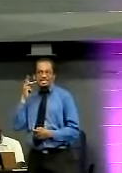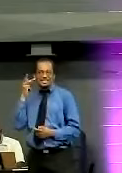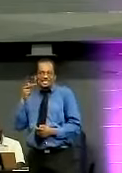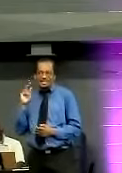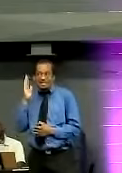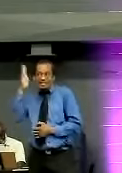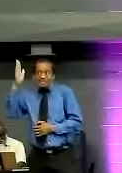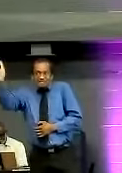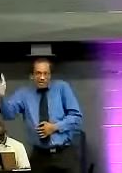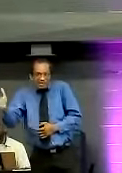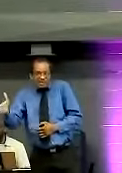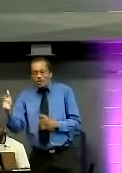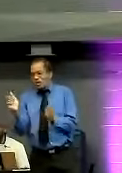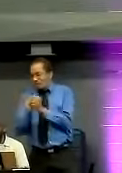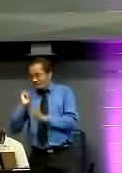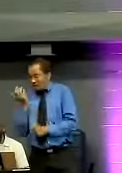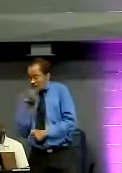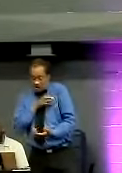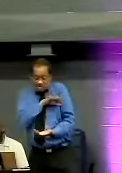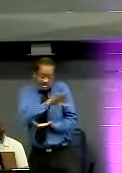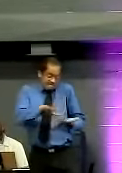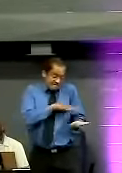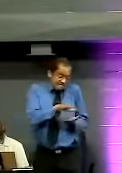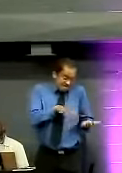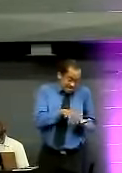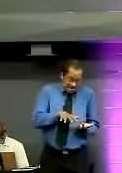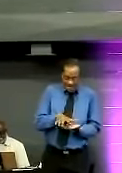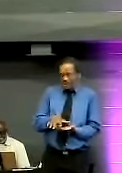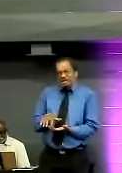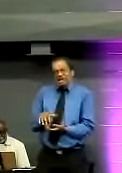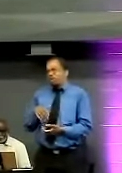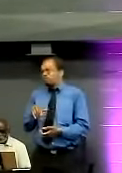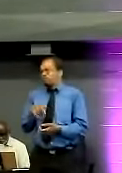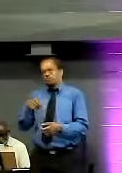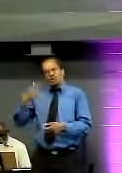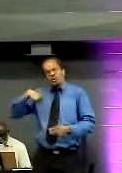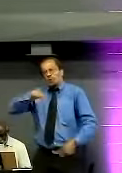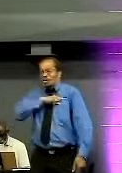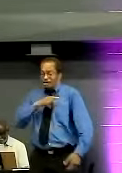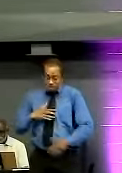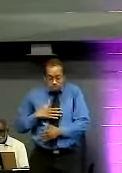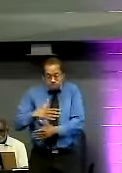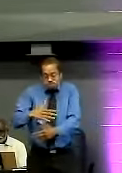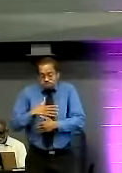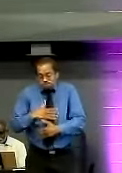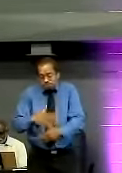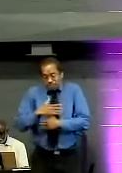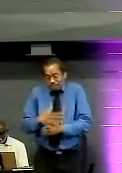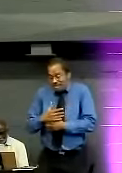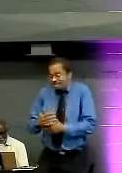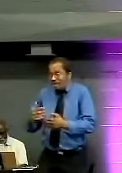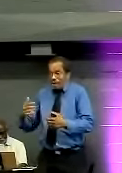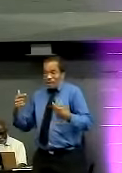dead. Right? The fact that we can breathe beyond our mistake, the fact that we can breathe beyond